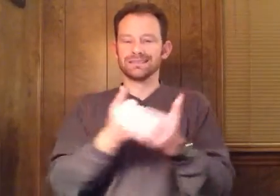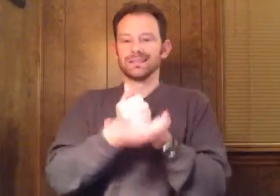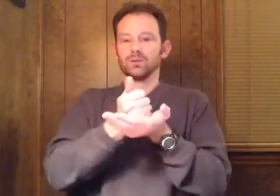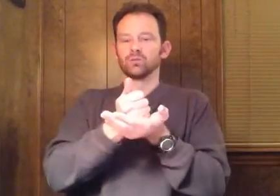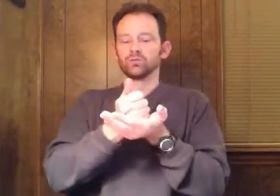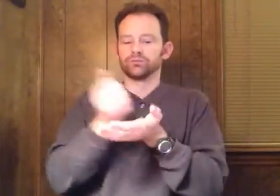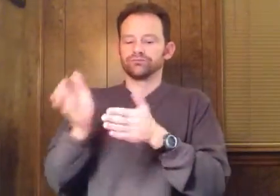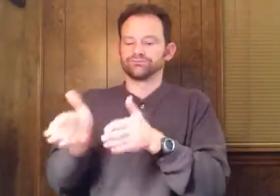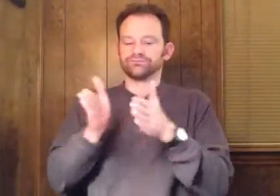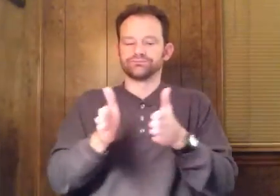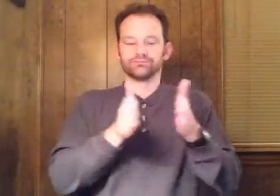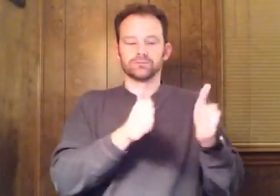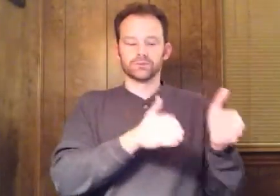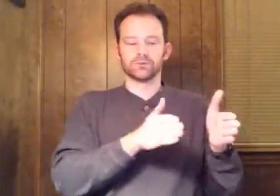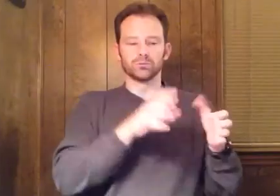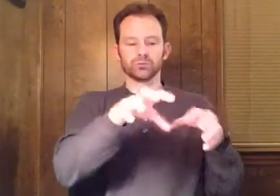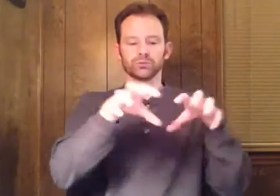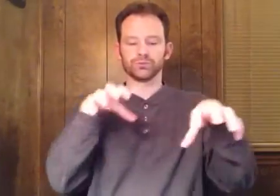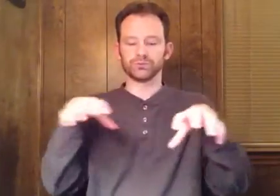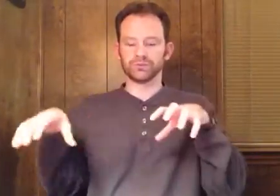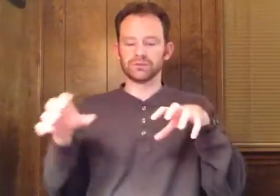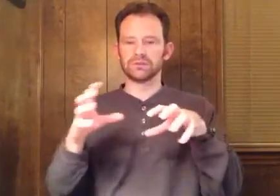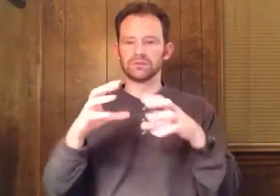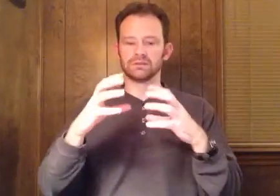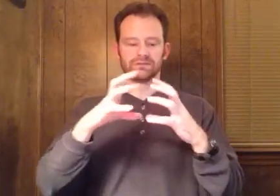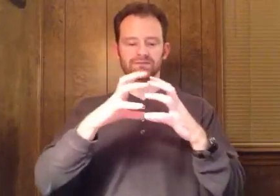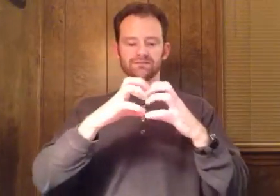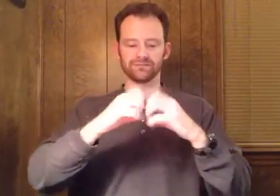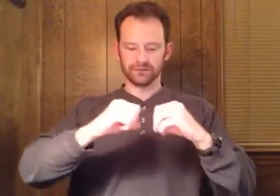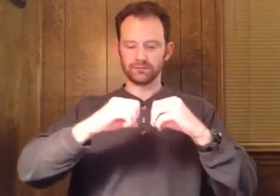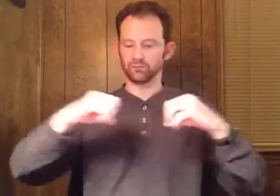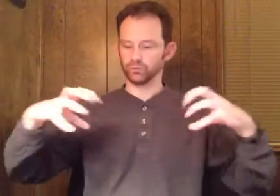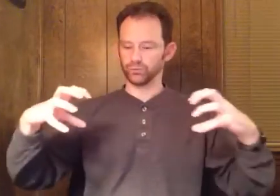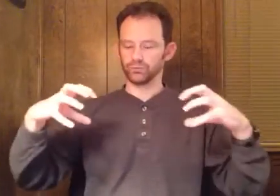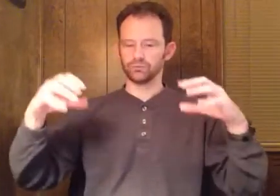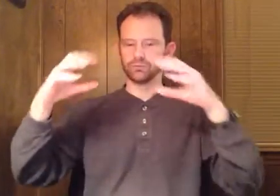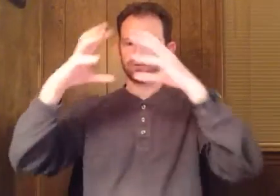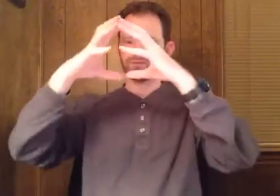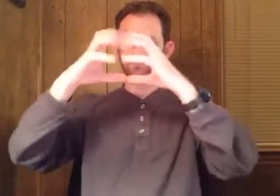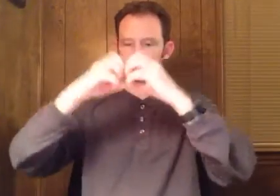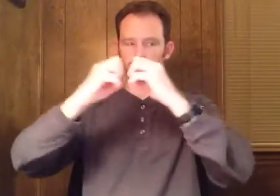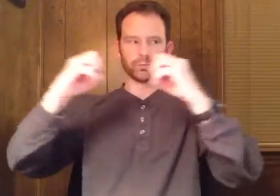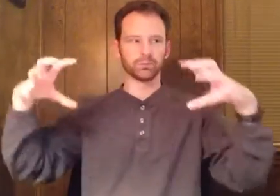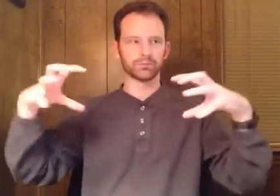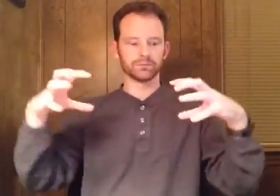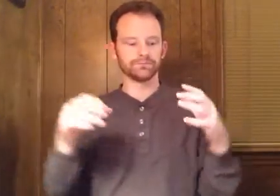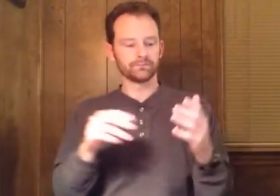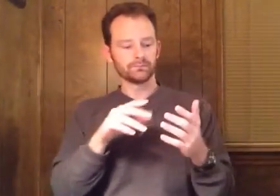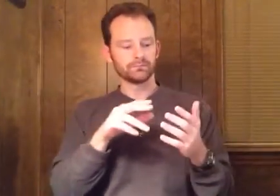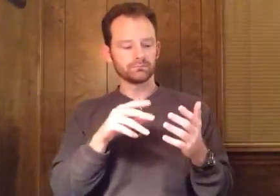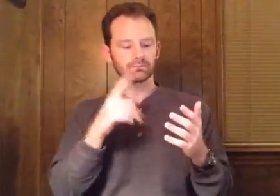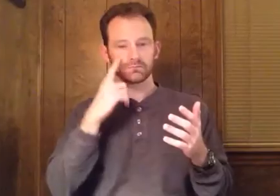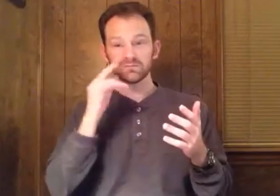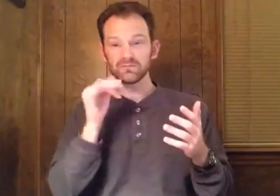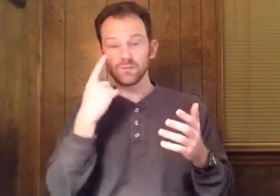This is the nucleus. Here is the nucleolus.